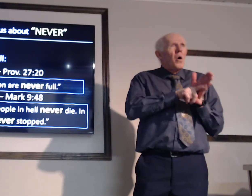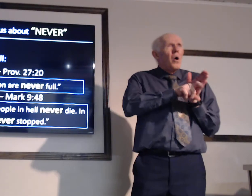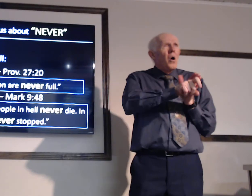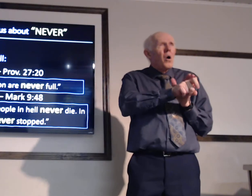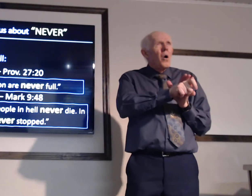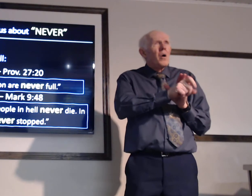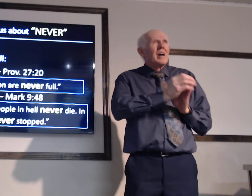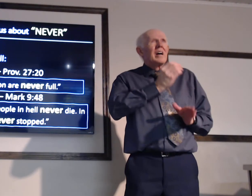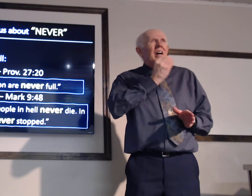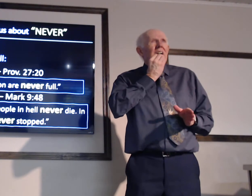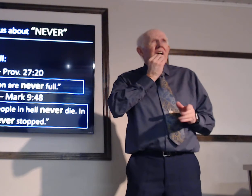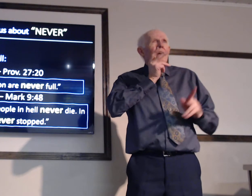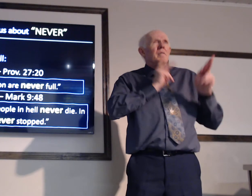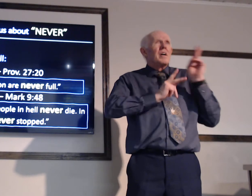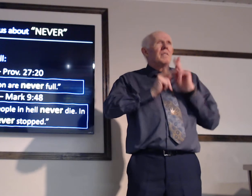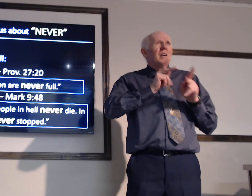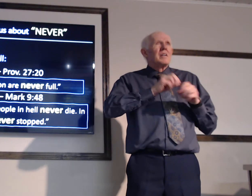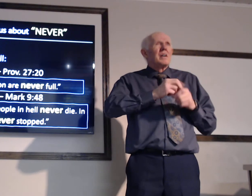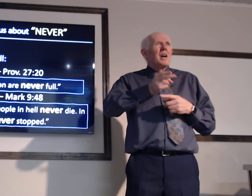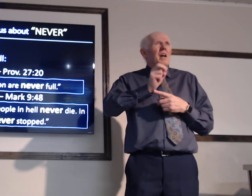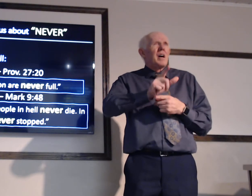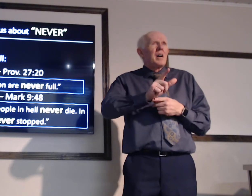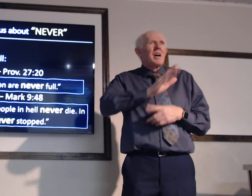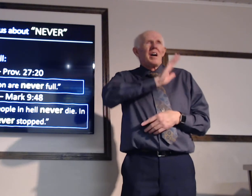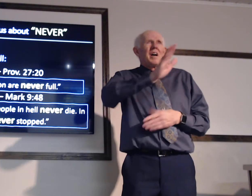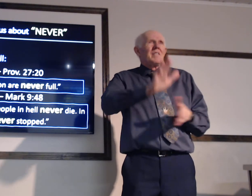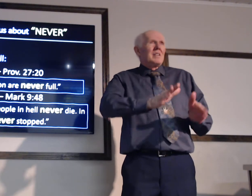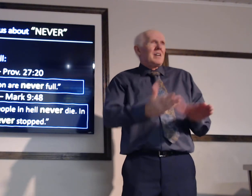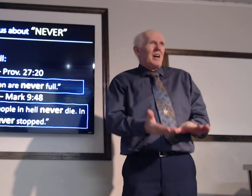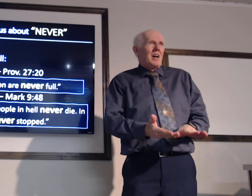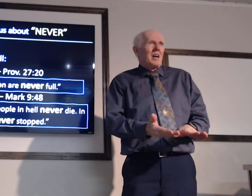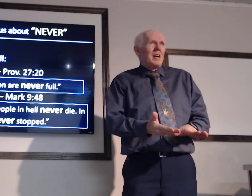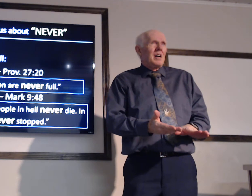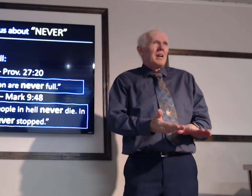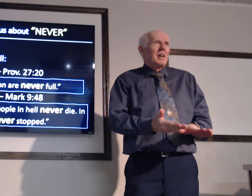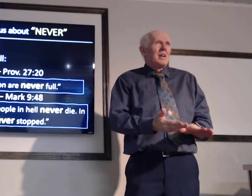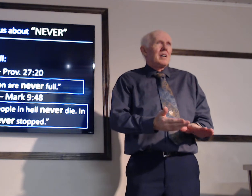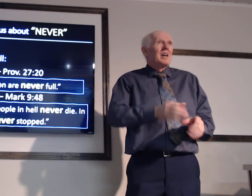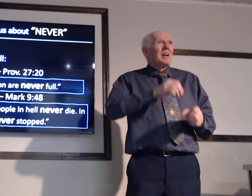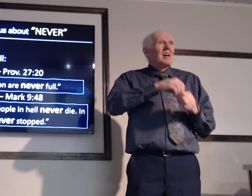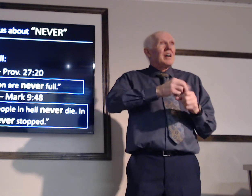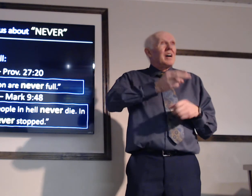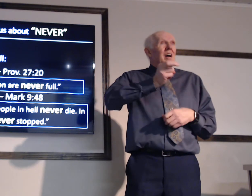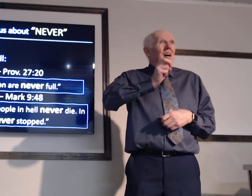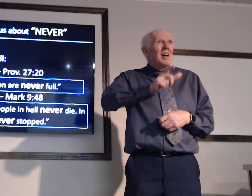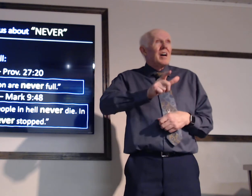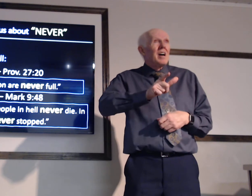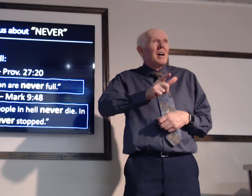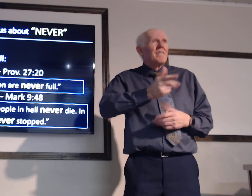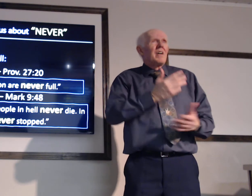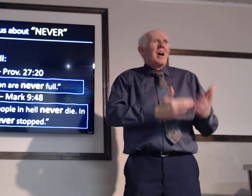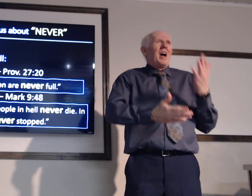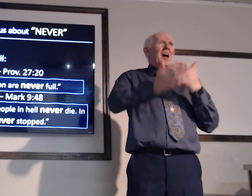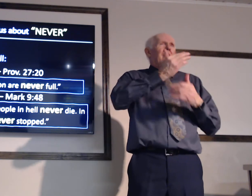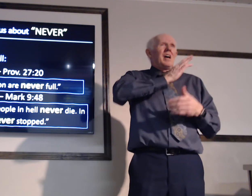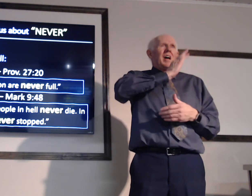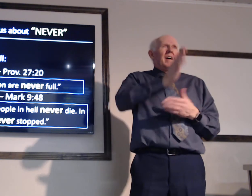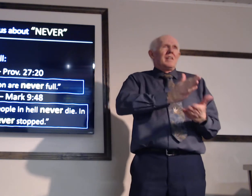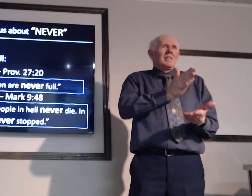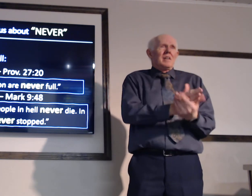the worms that eat people in hell never die. In hell, the fire is